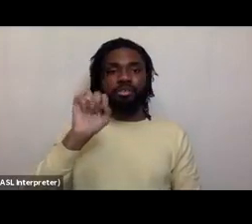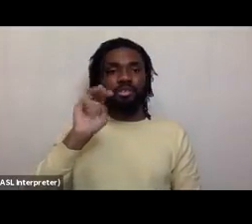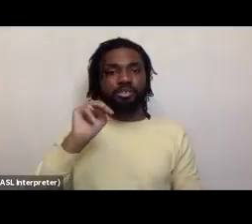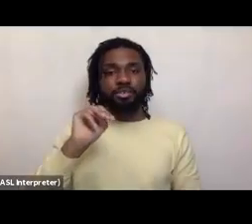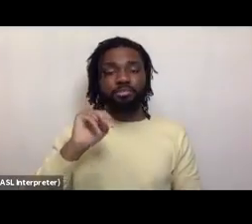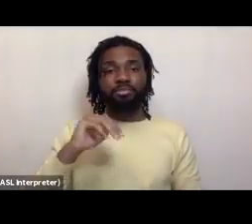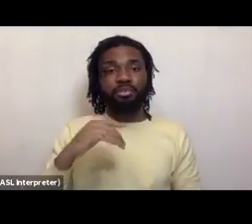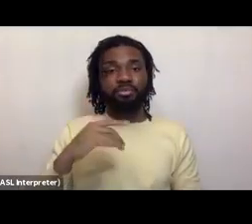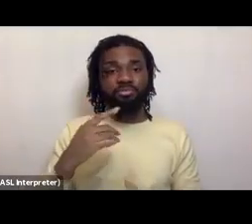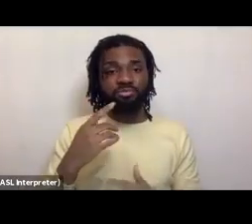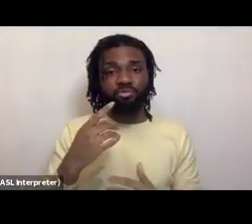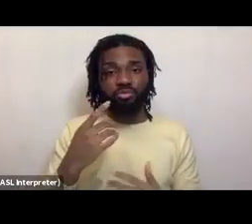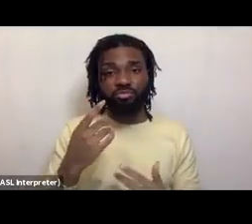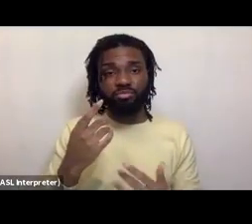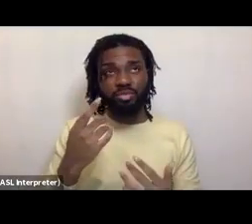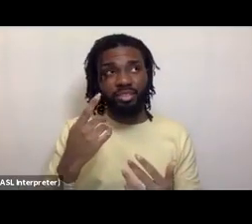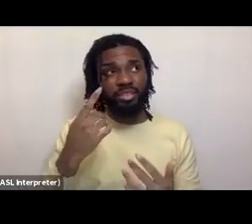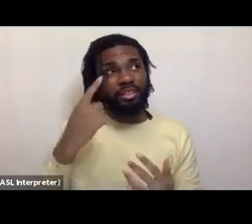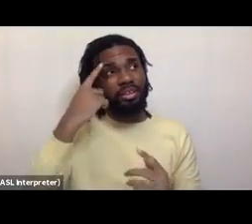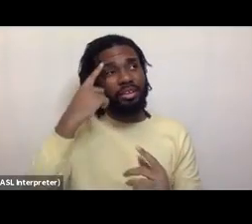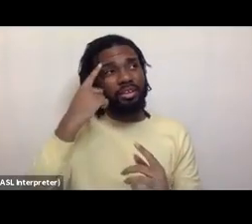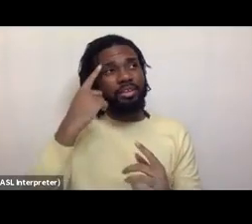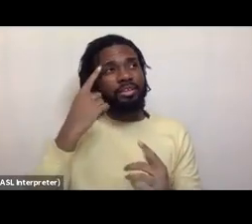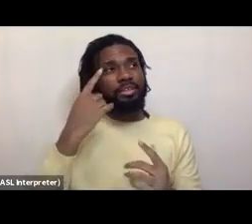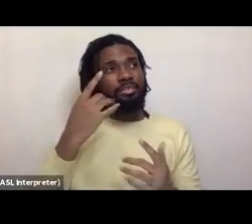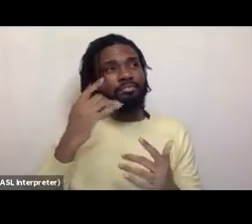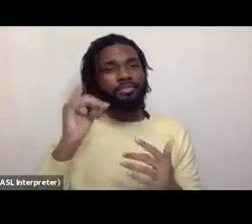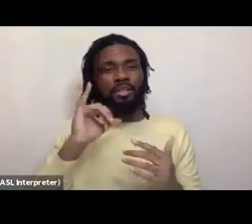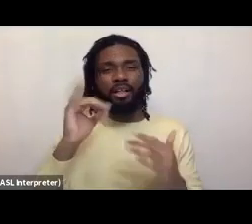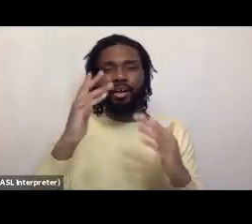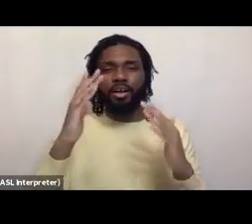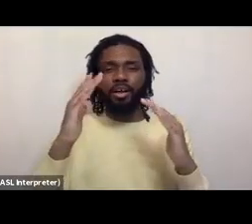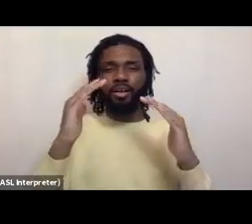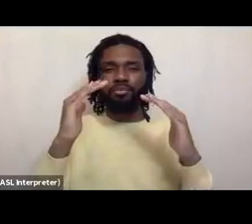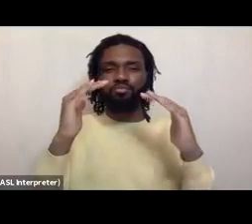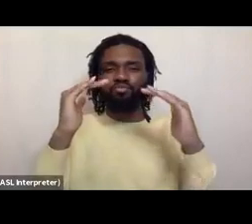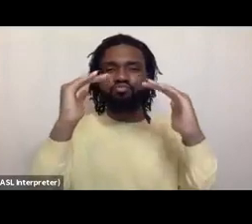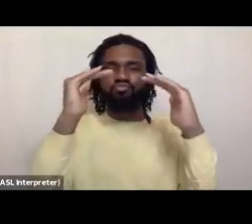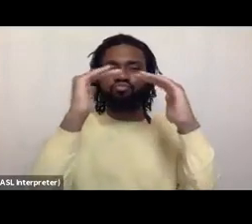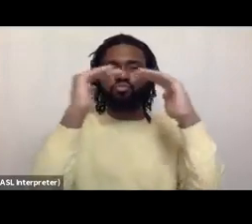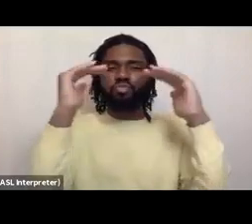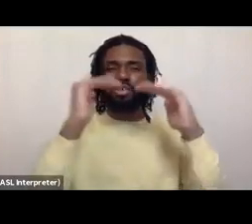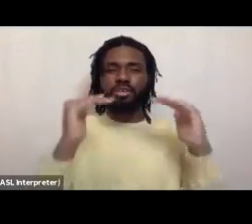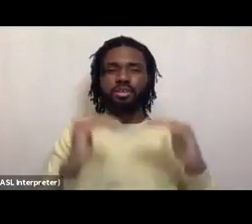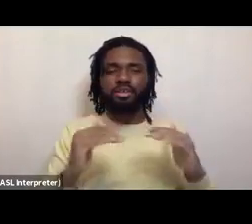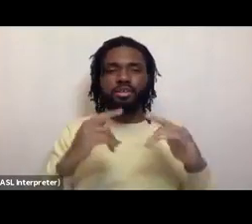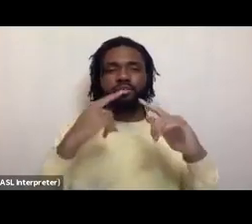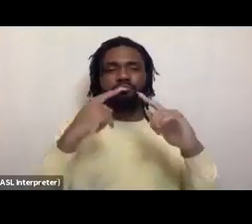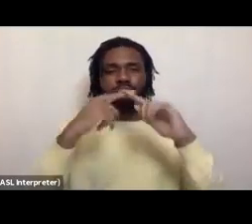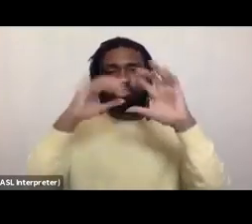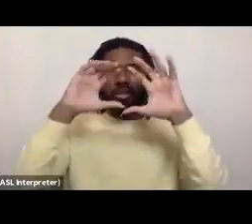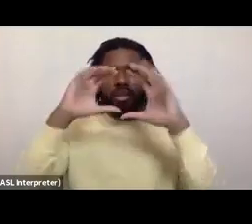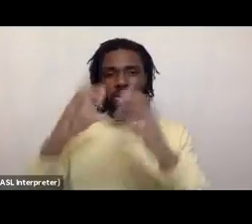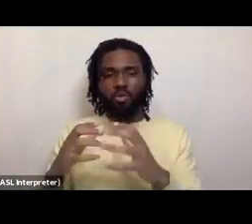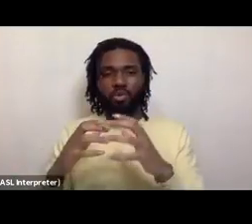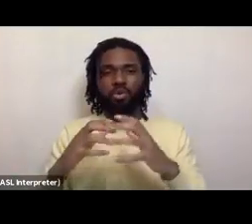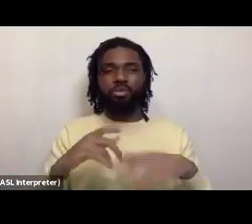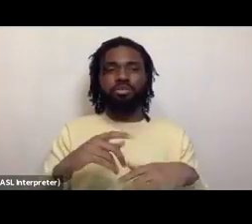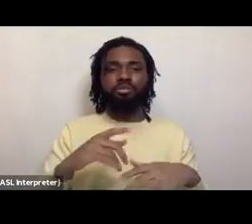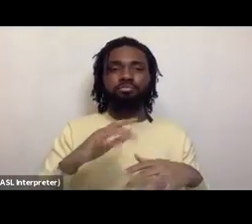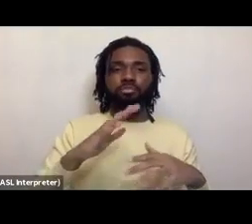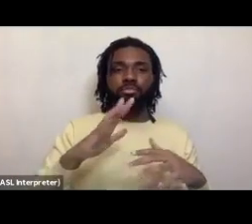terms of kind of ranking and categorizing bodies and minds